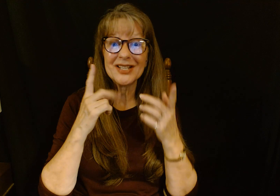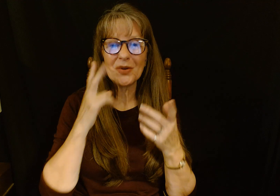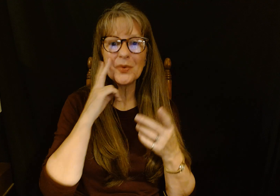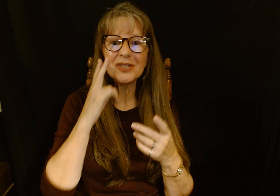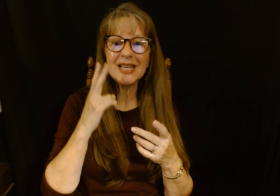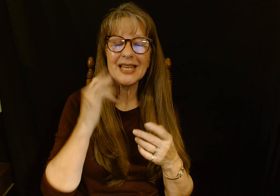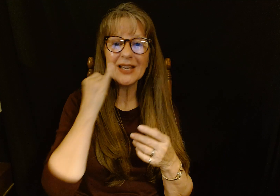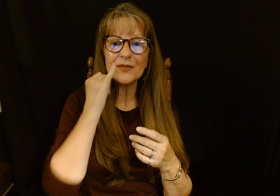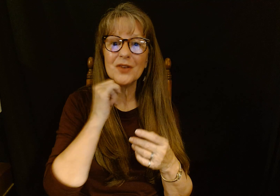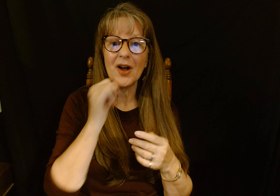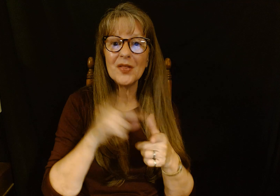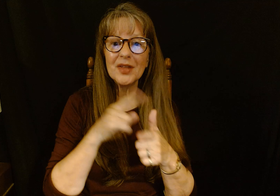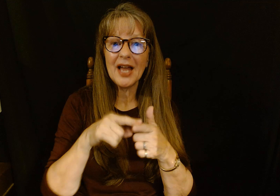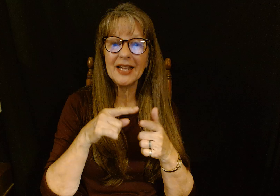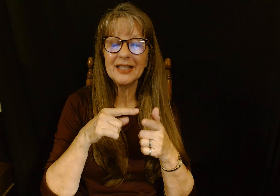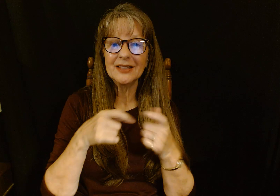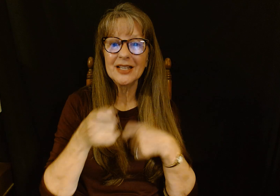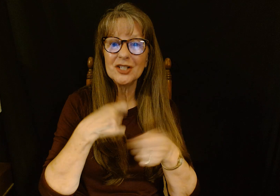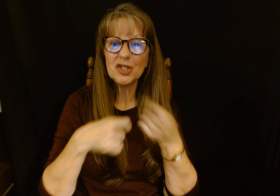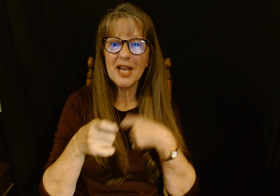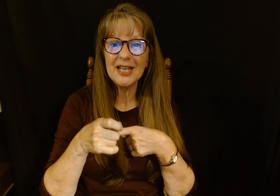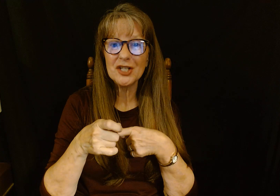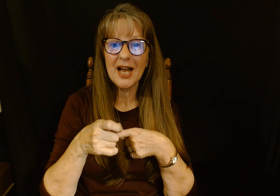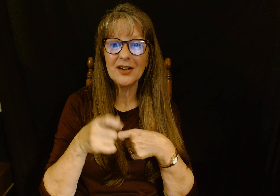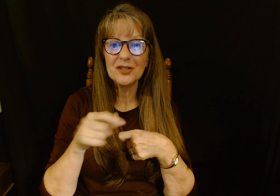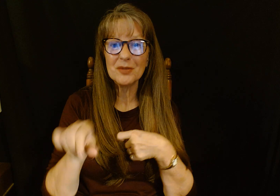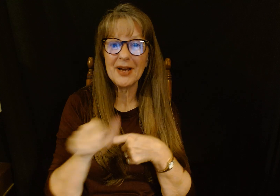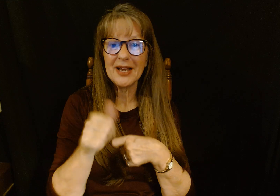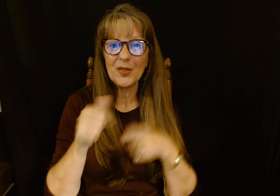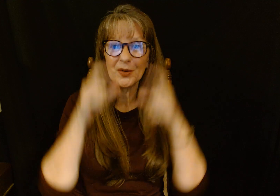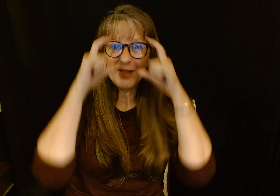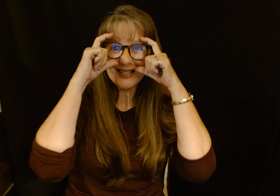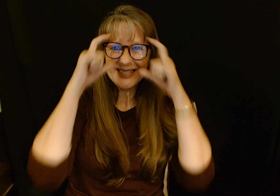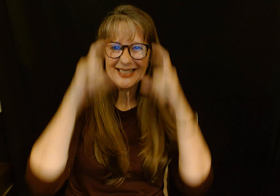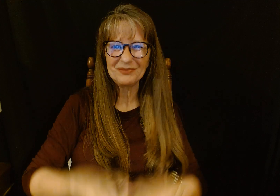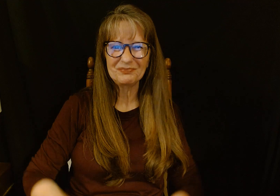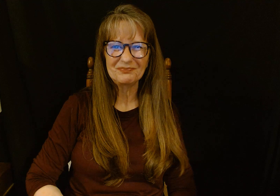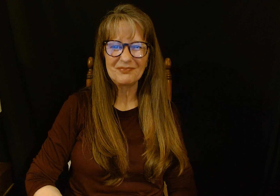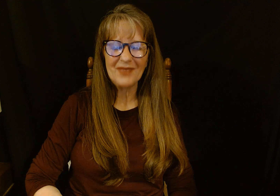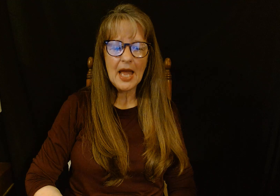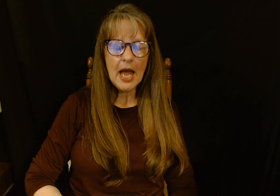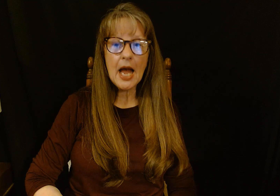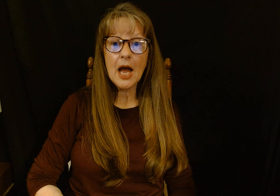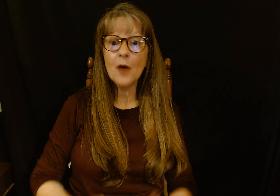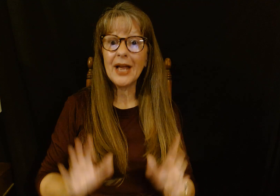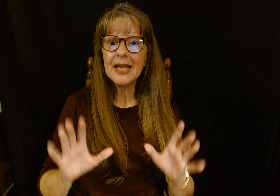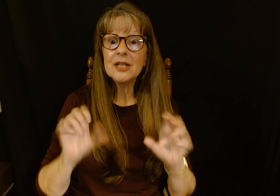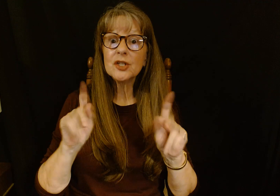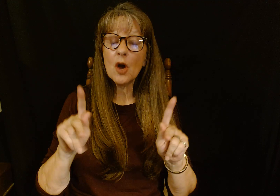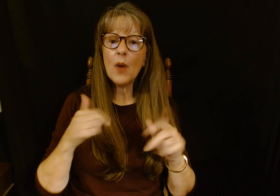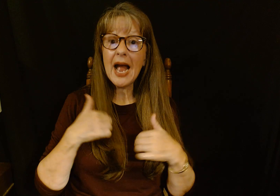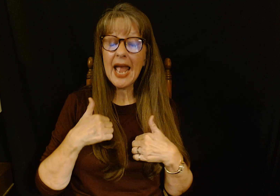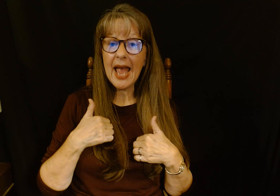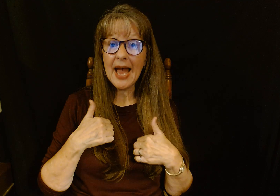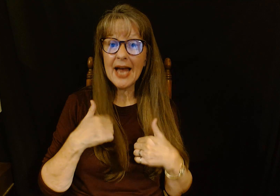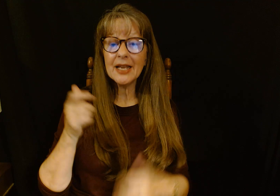we'll see. If not, then I can change out into my other glasses. Okay, so I had